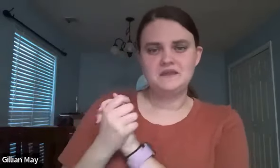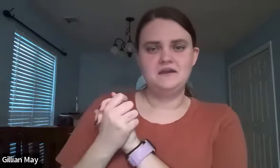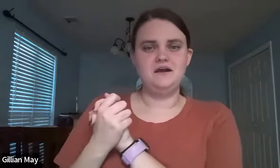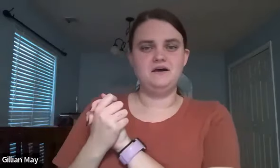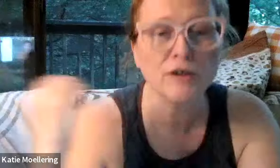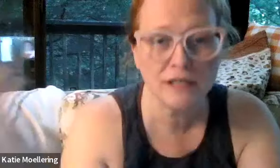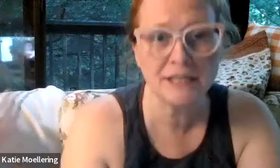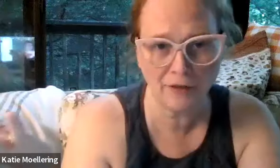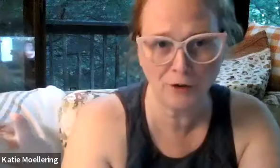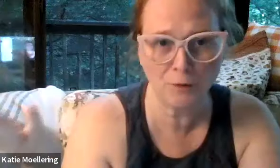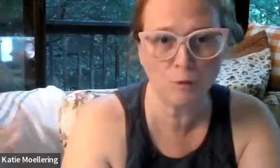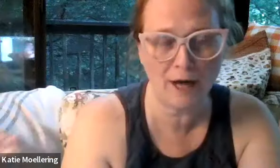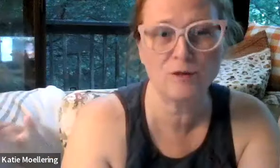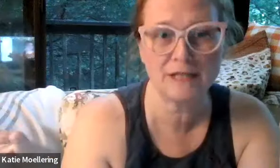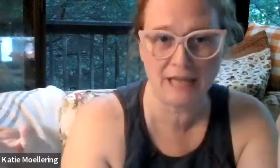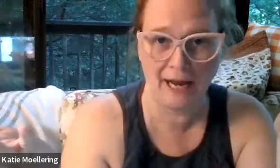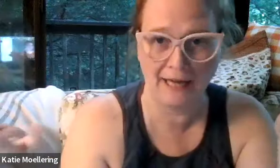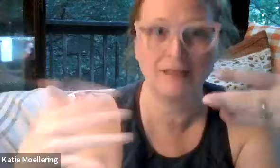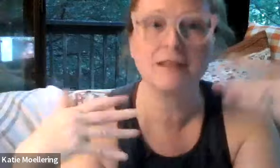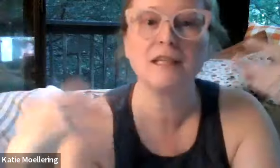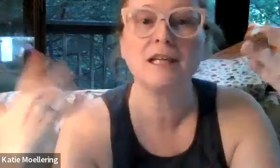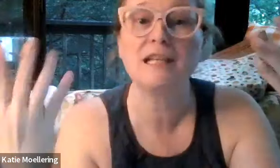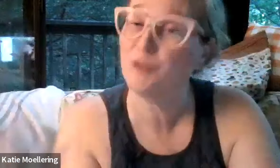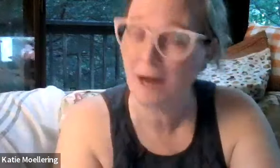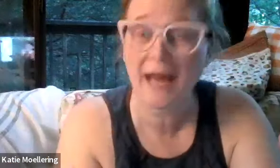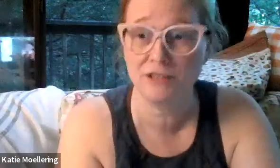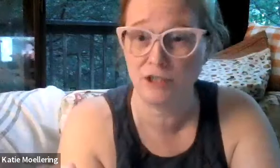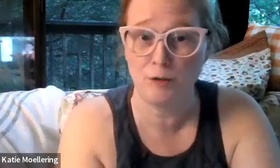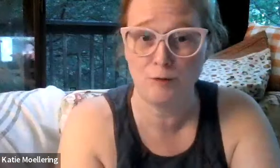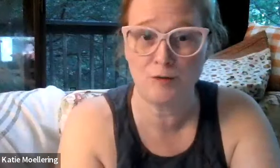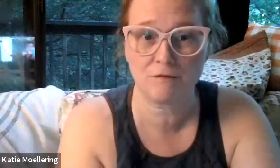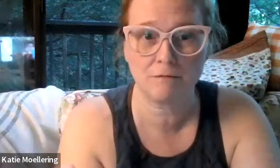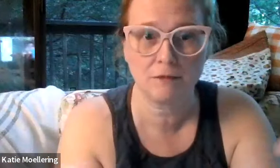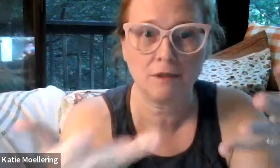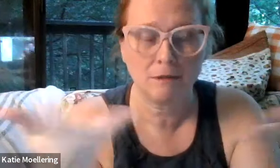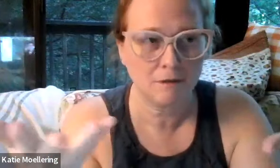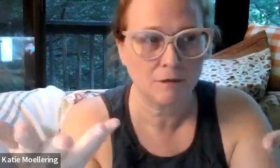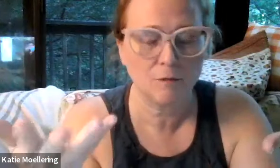And then there is another way you could sign if you had to use, what is